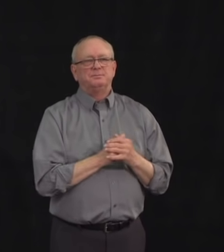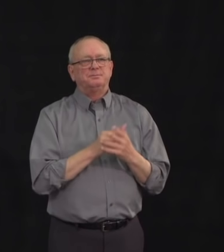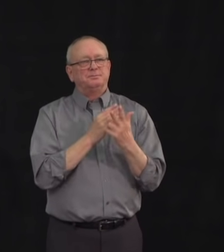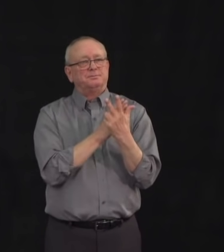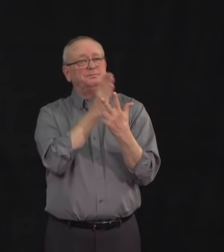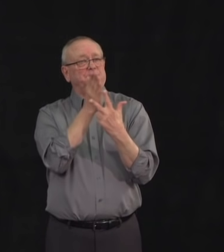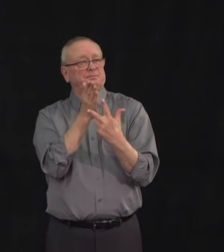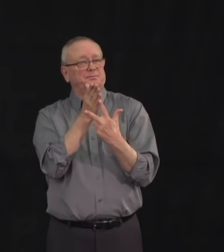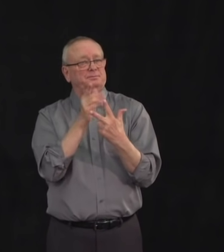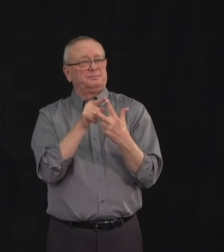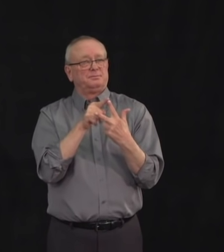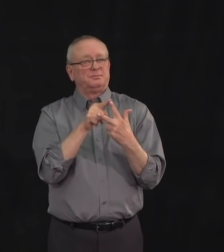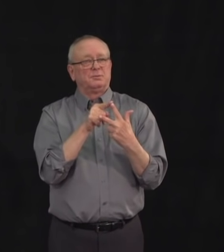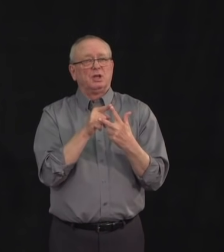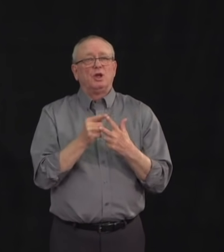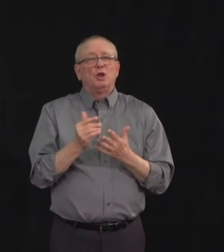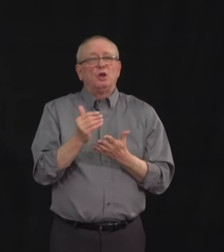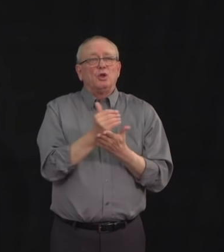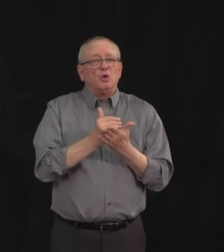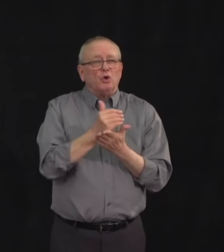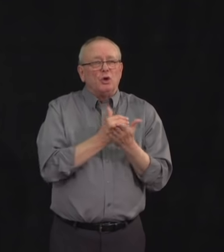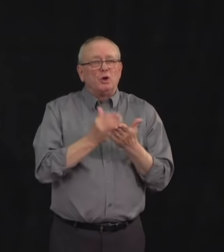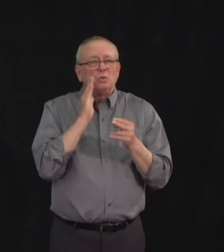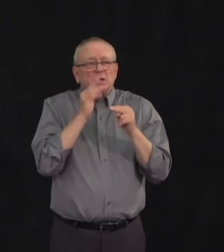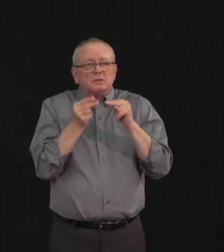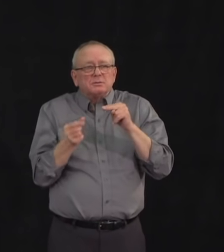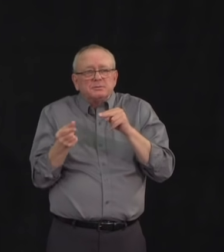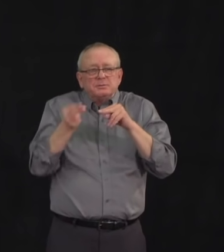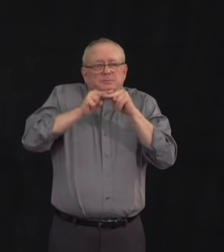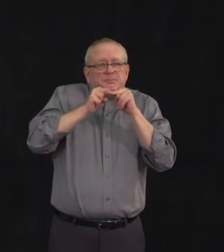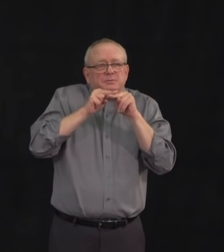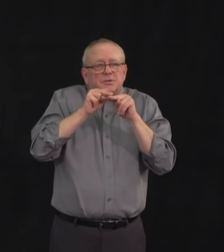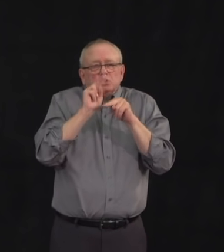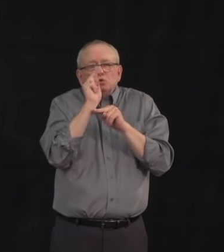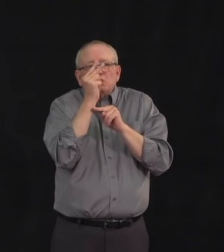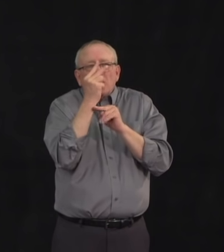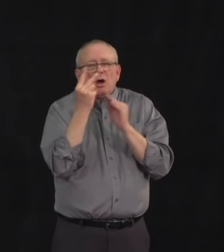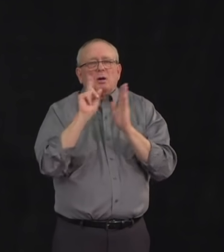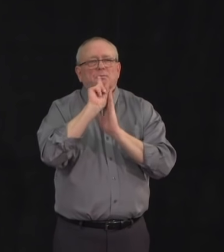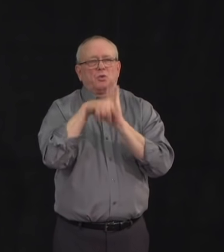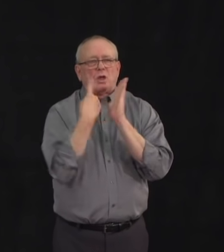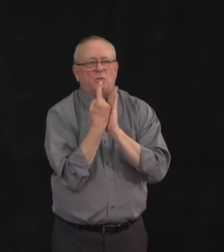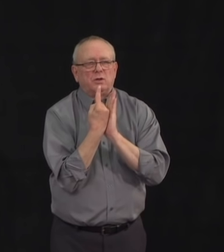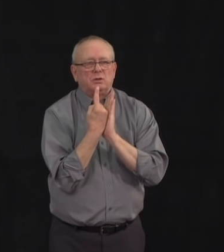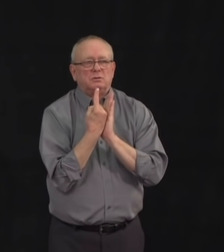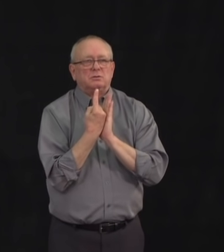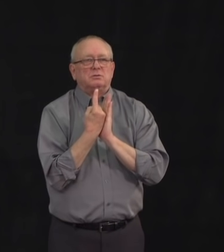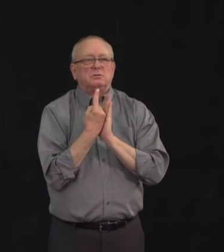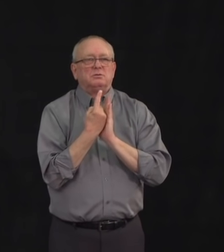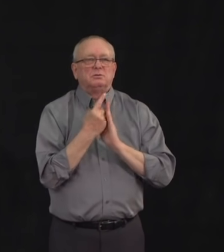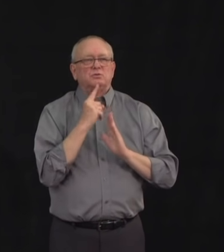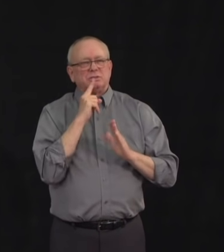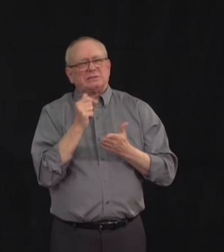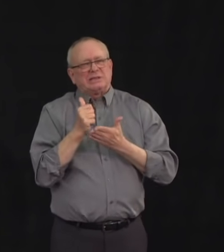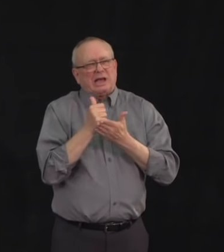during the pandemic to compensate healthcare aides who provide the majority of care in these facilities. And then